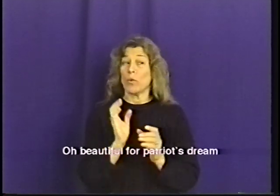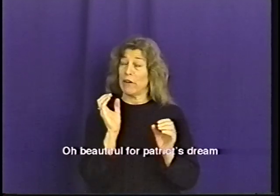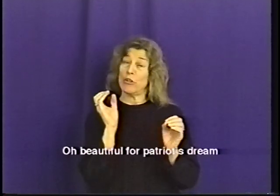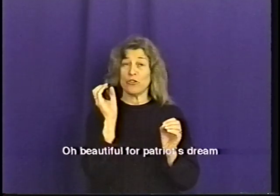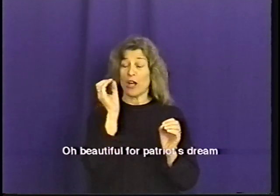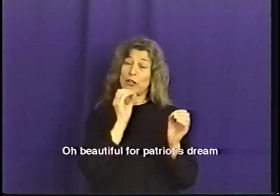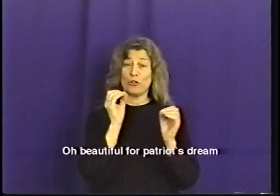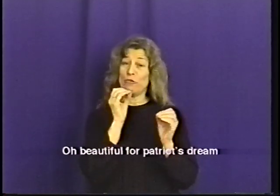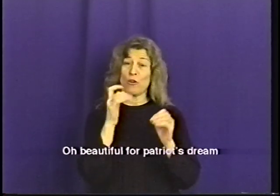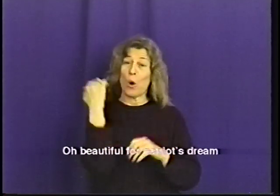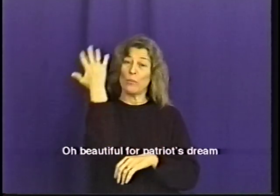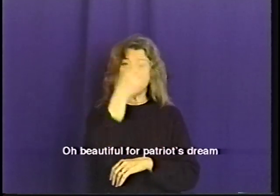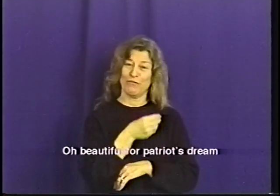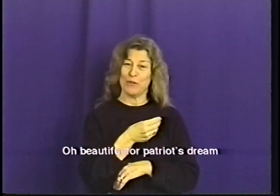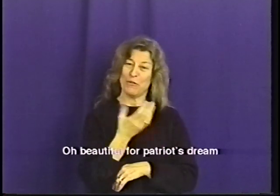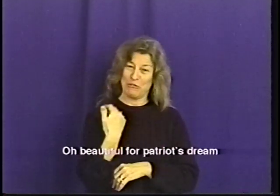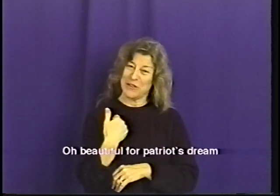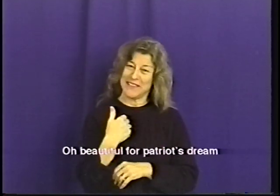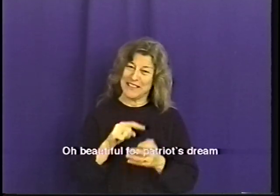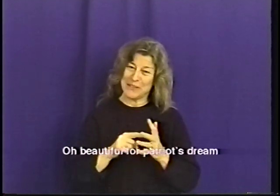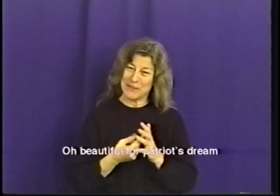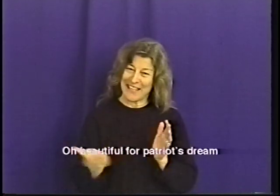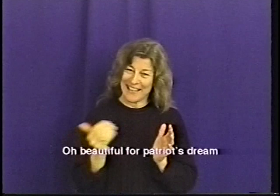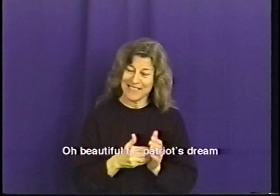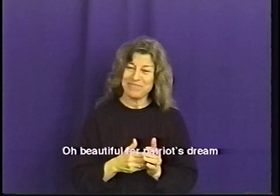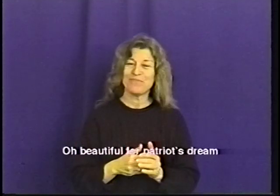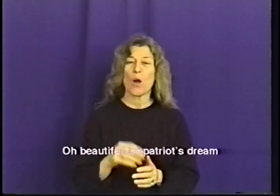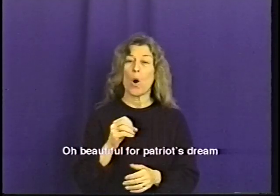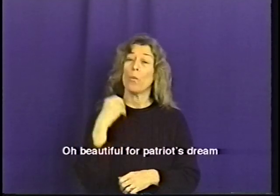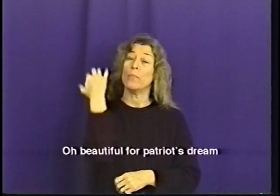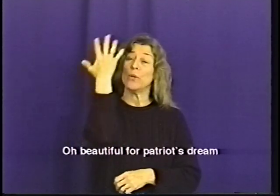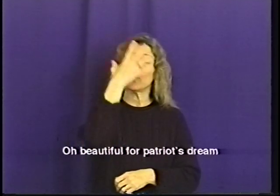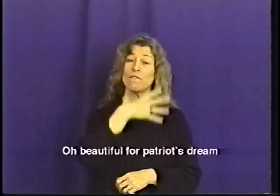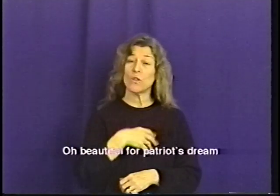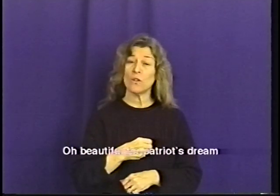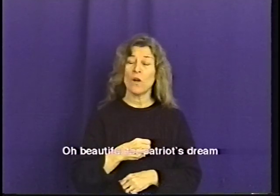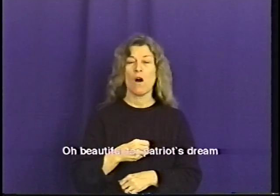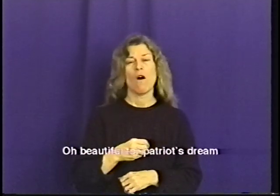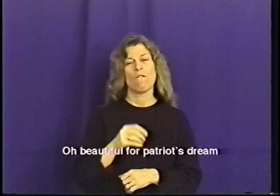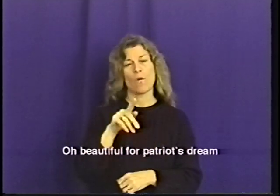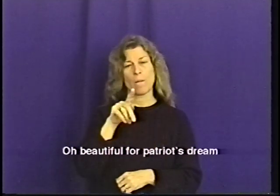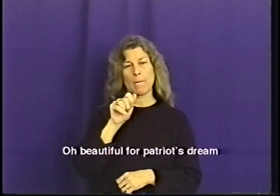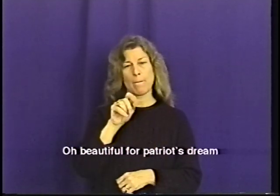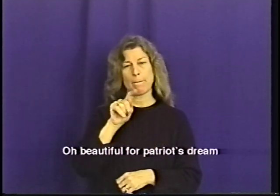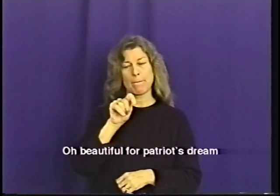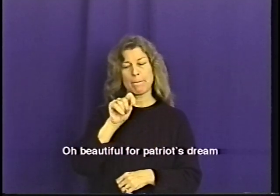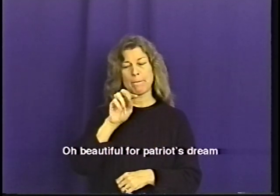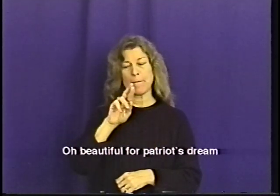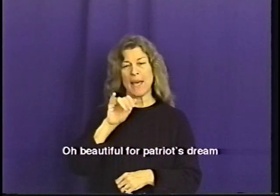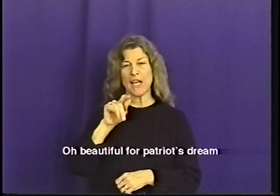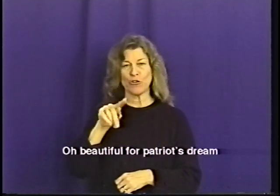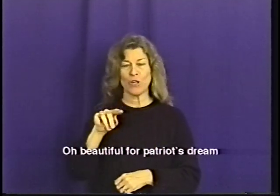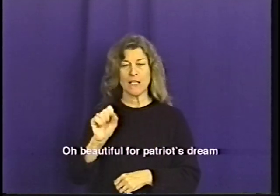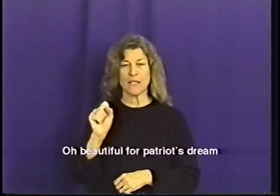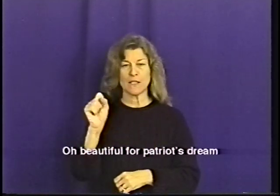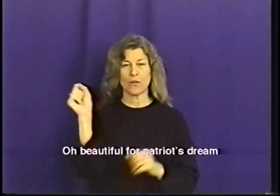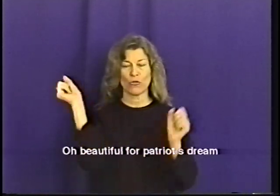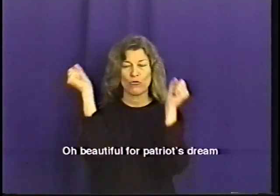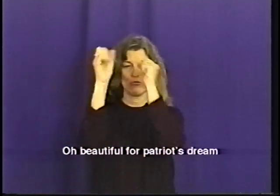Whatever you decide to do for Oh Beautiful before, you can do it again. Oh Beautiful for Patriot's